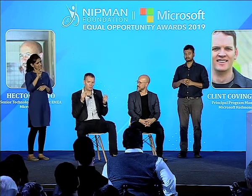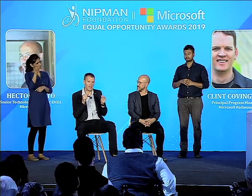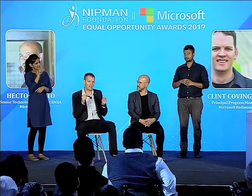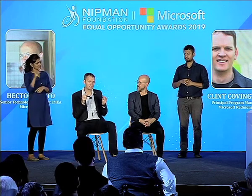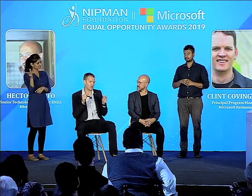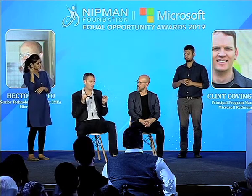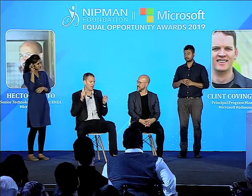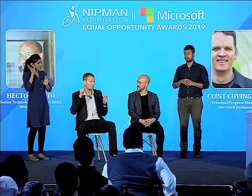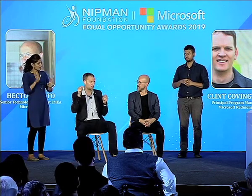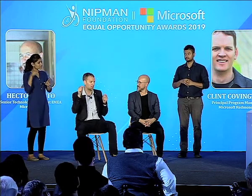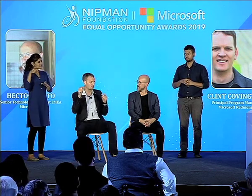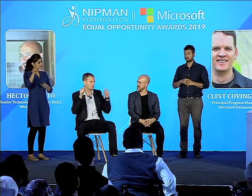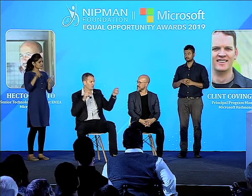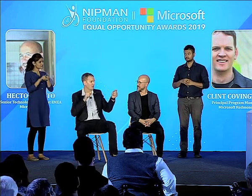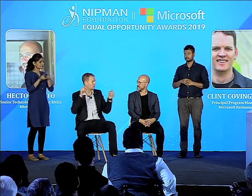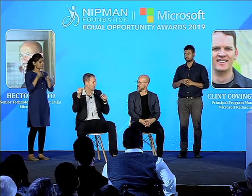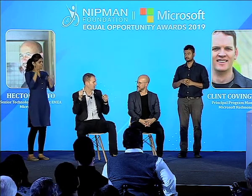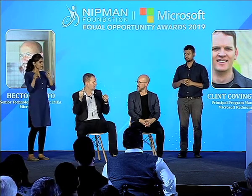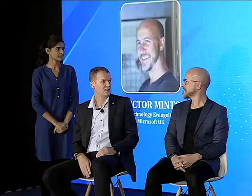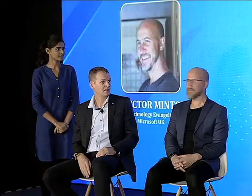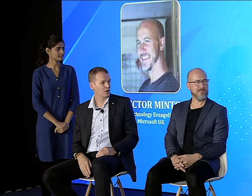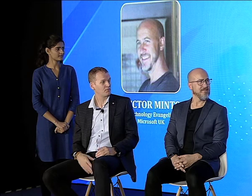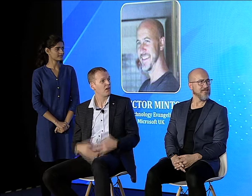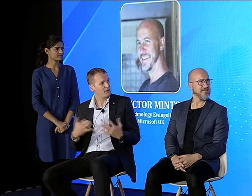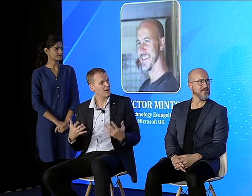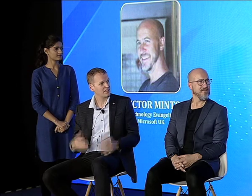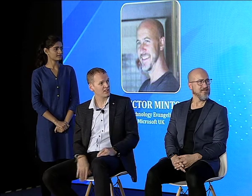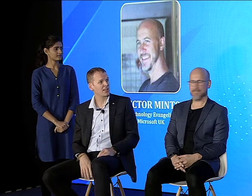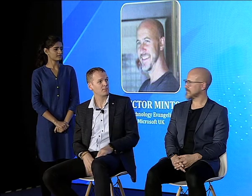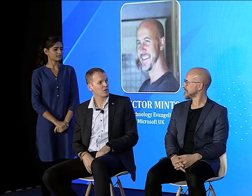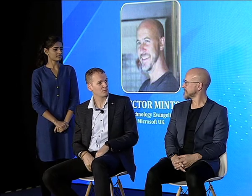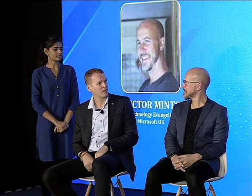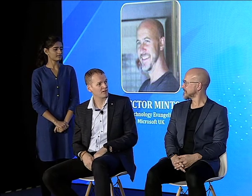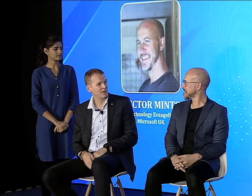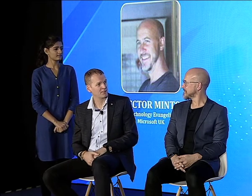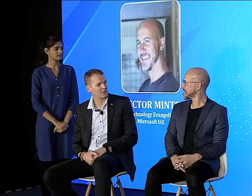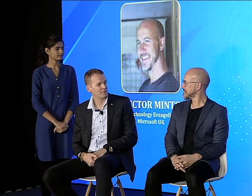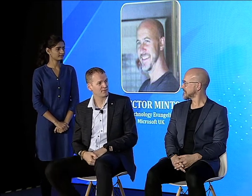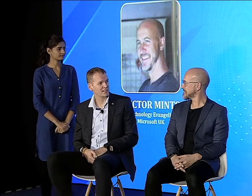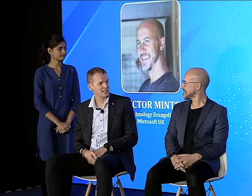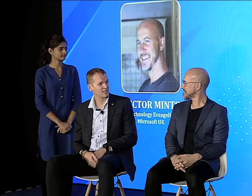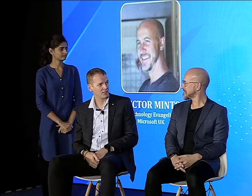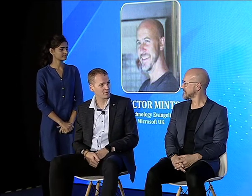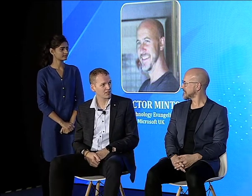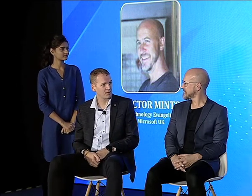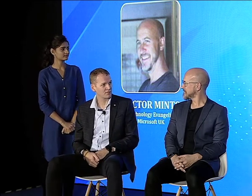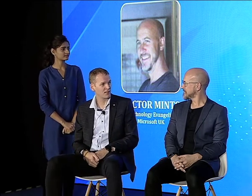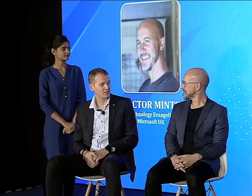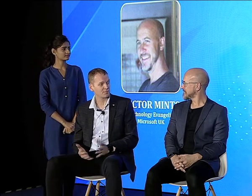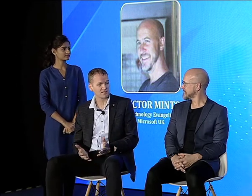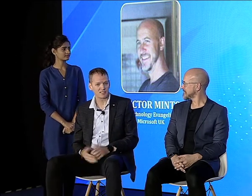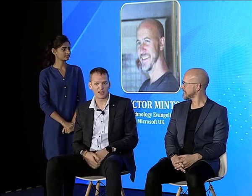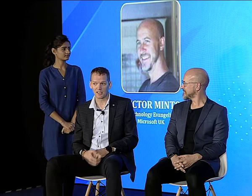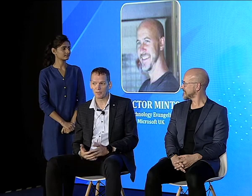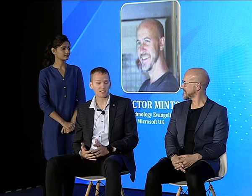her brain started making connections to other things. So from there, I started getting more and more involved in the accessibility work at Microsoft